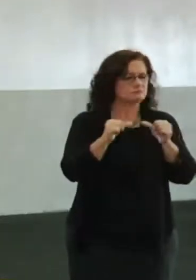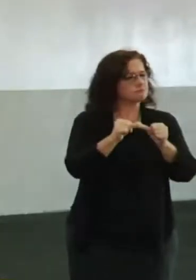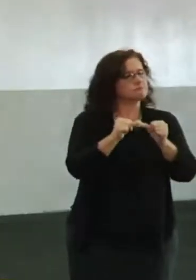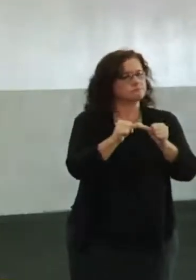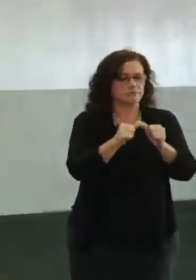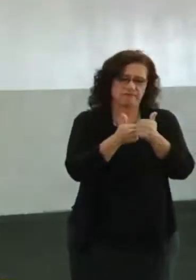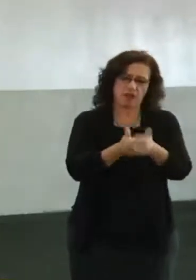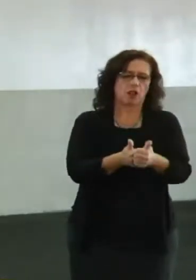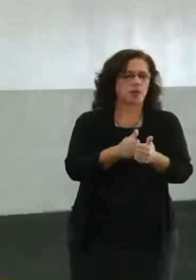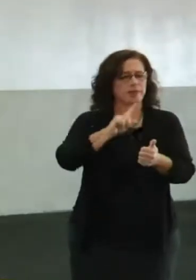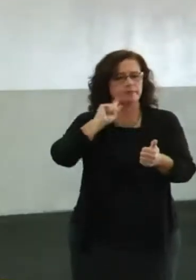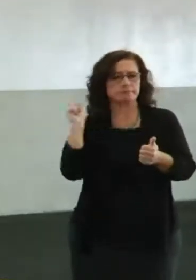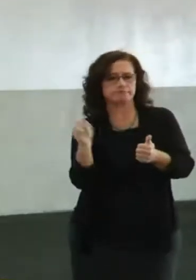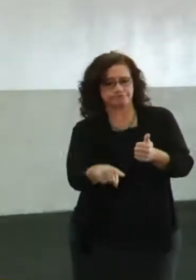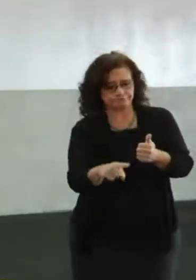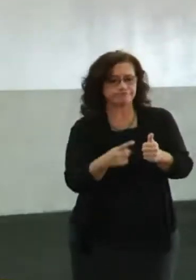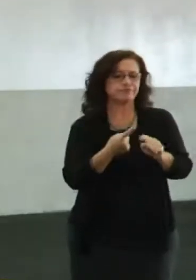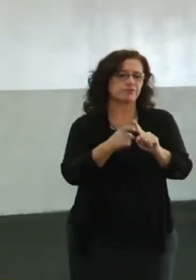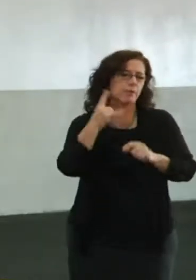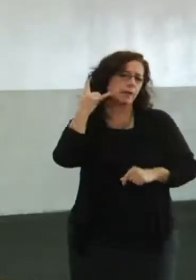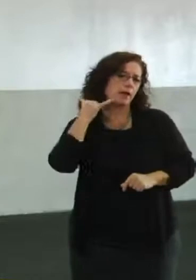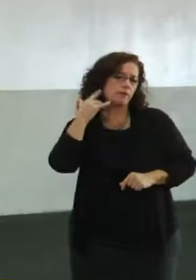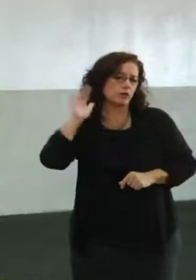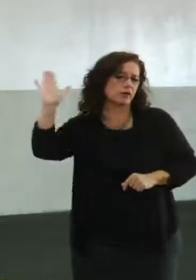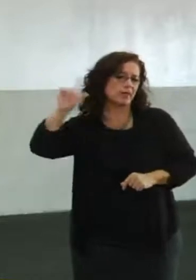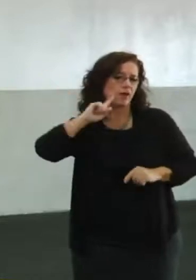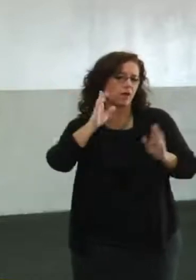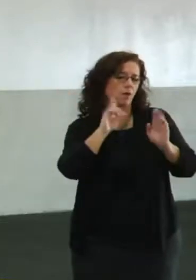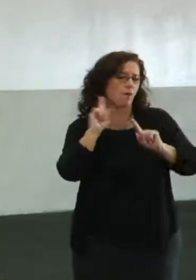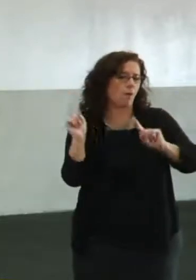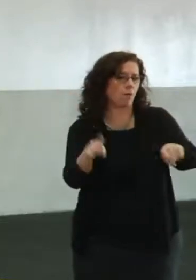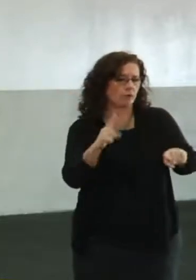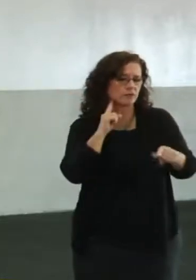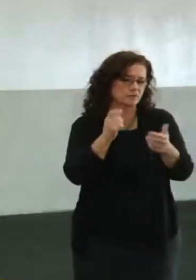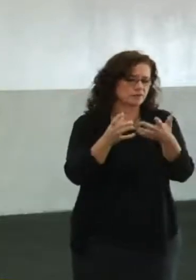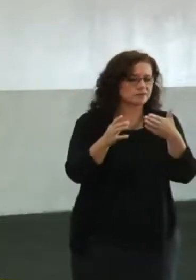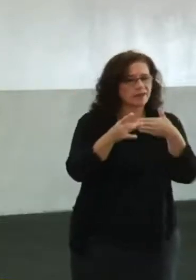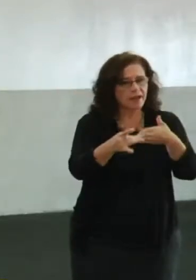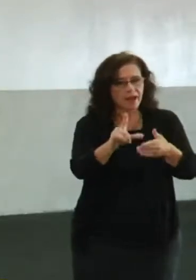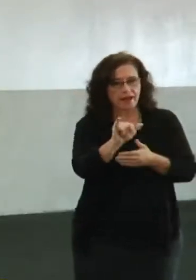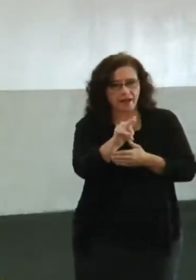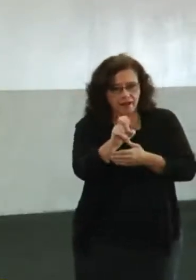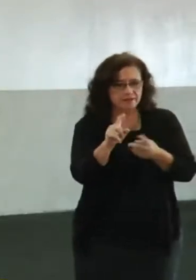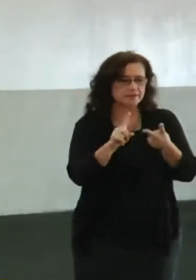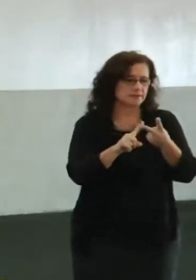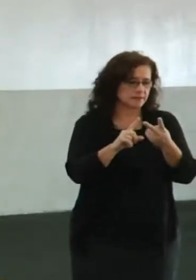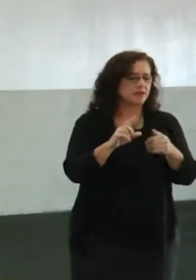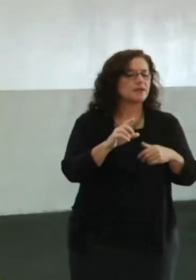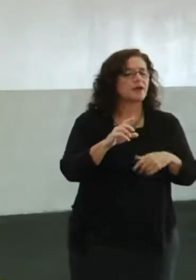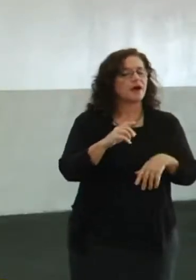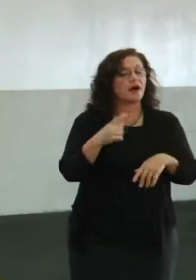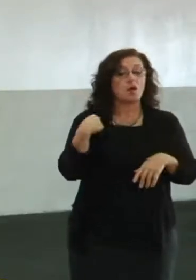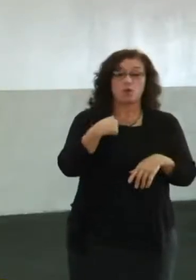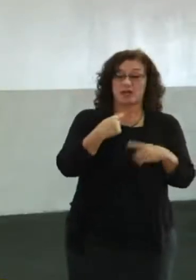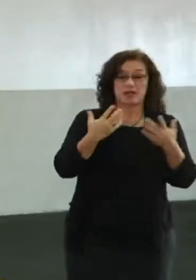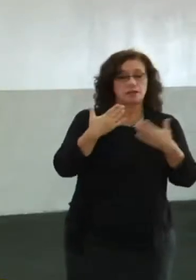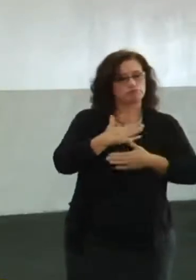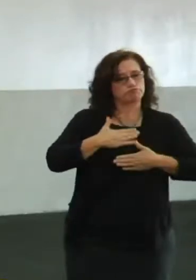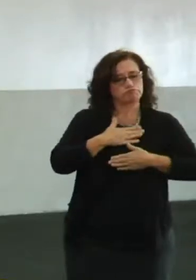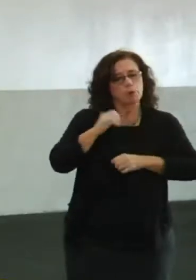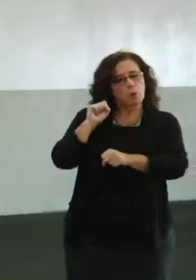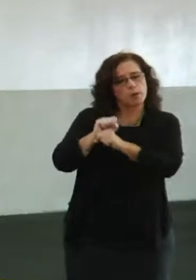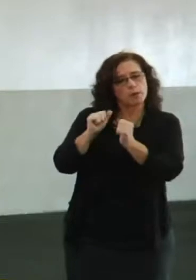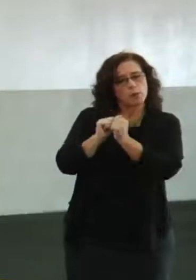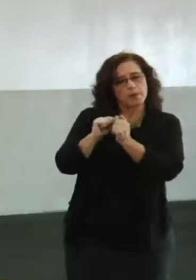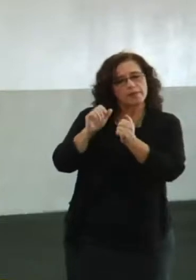State guidelines for public health on the COVID-19. I appreciate our working with Dr. Galley, Dr.